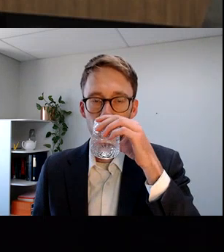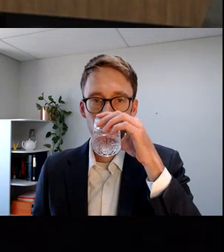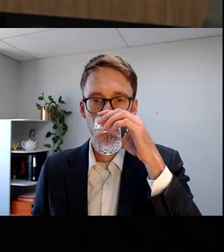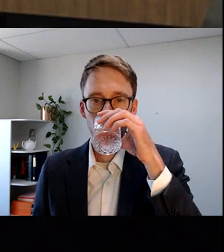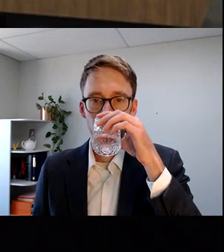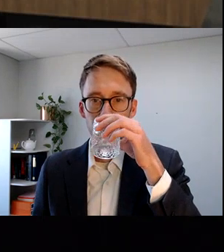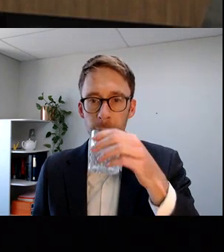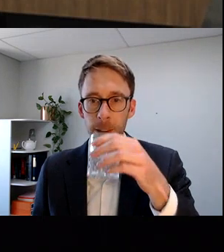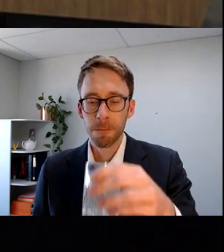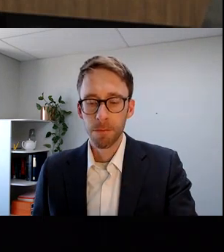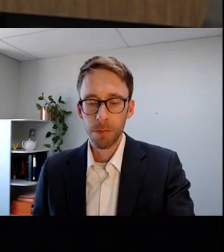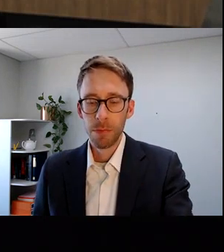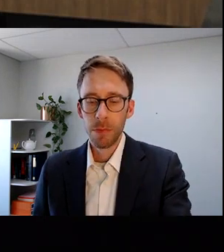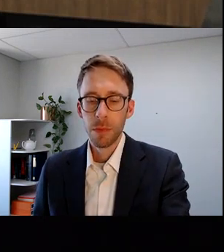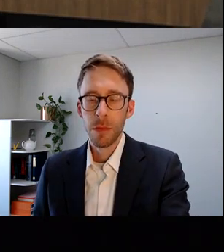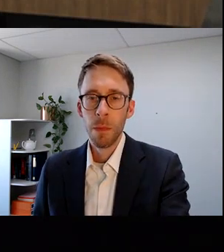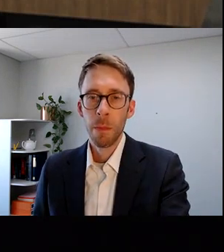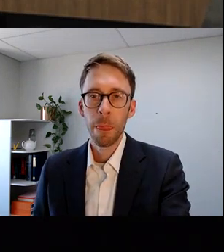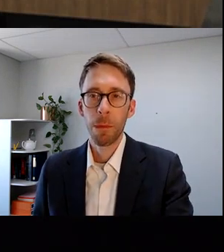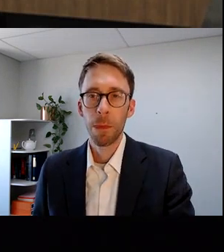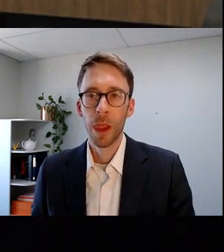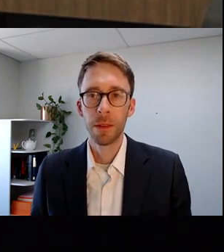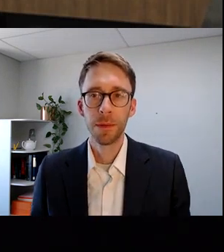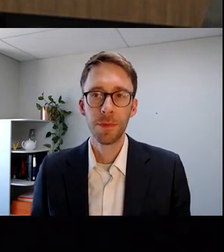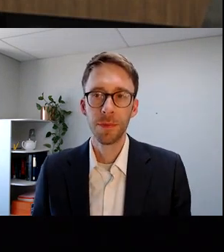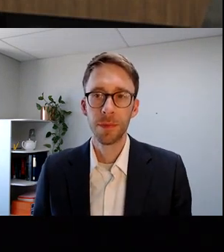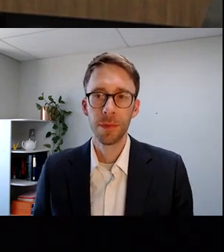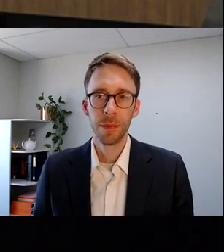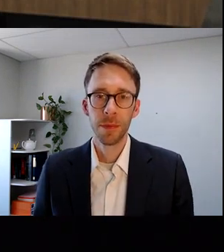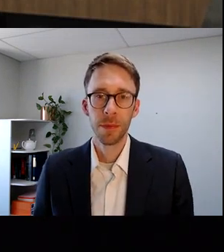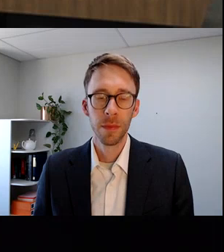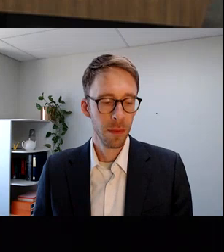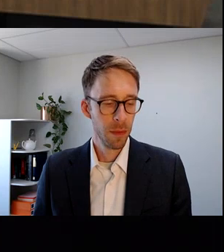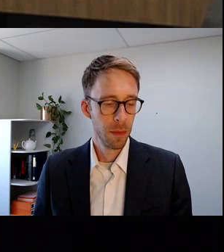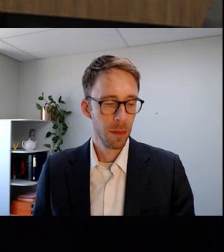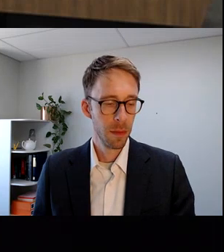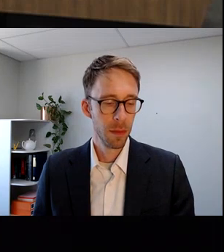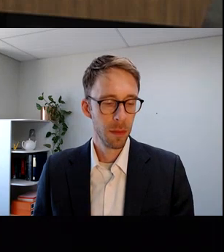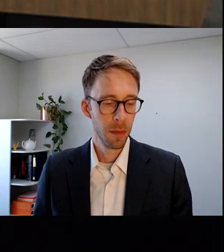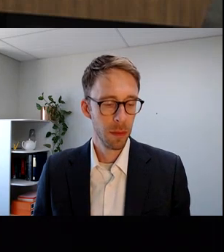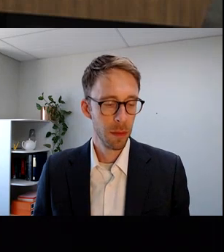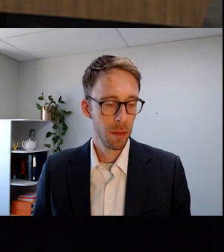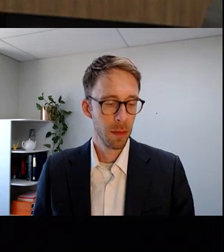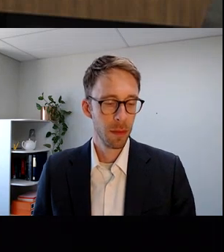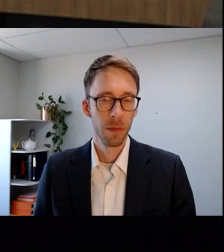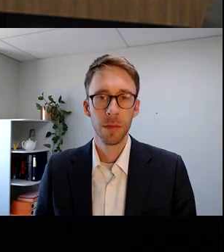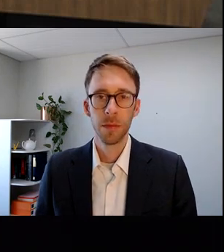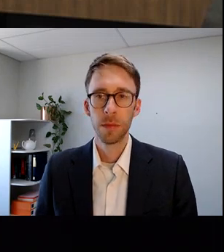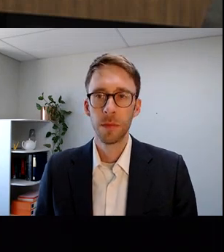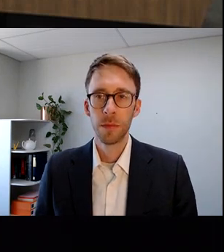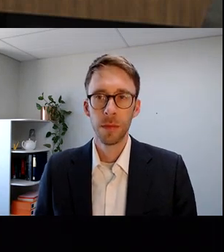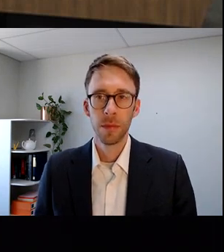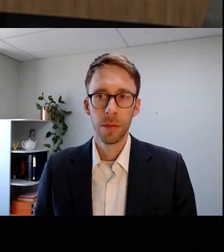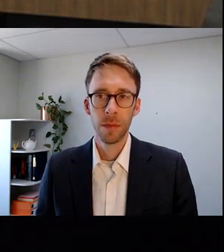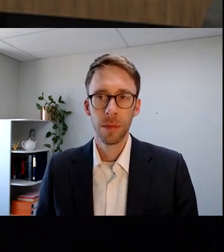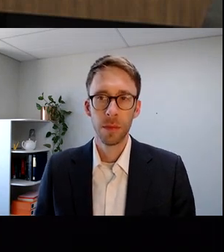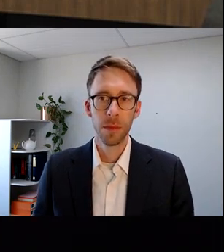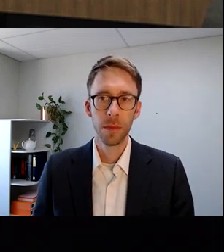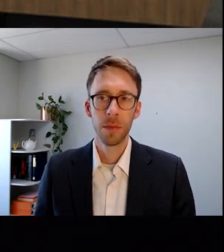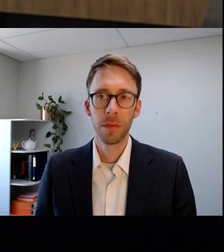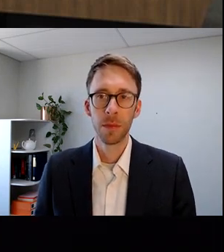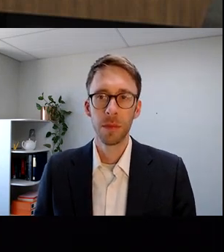service more accessible and more inclusive for people living with a disability. Our diversity and inclusion